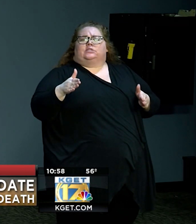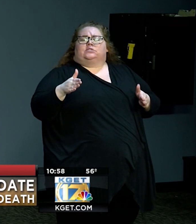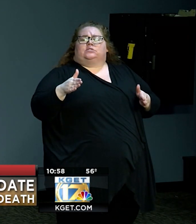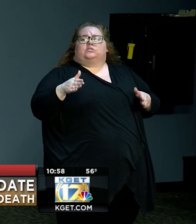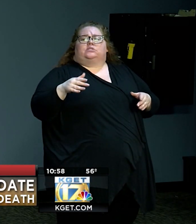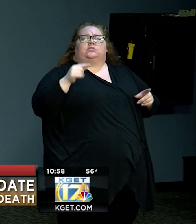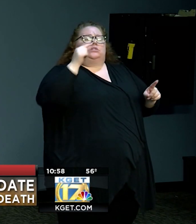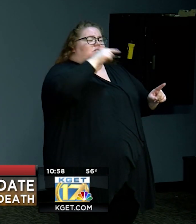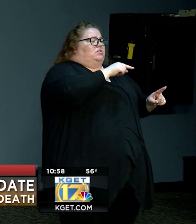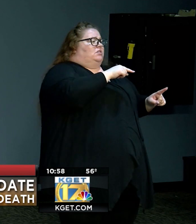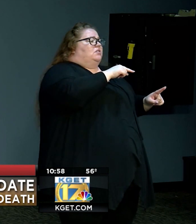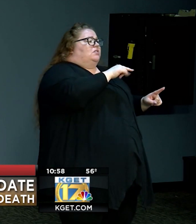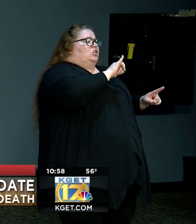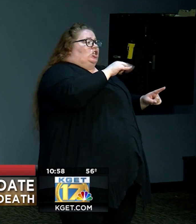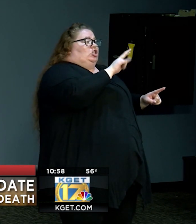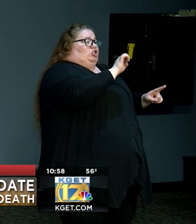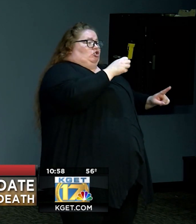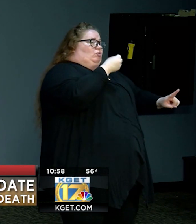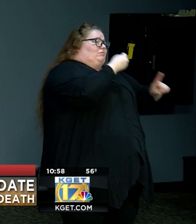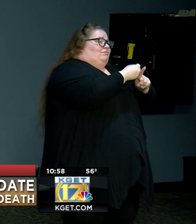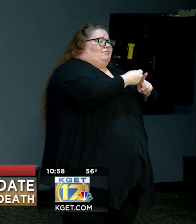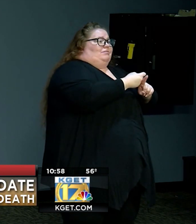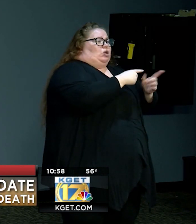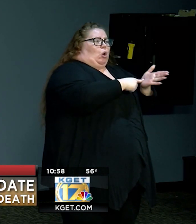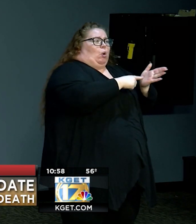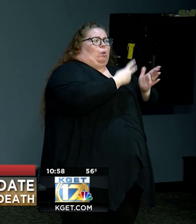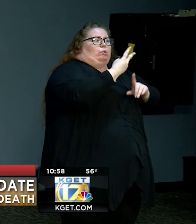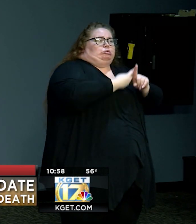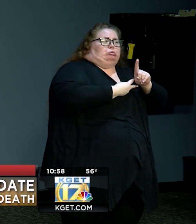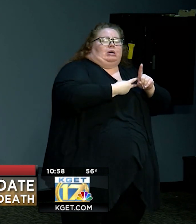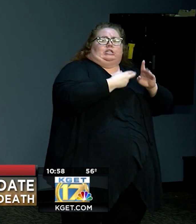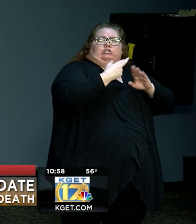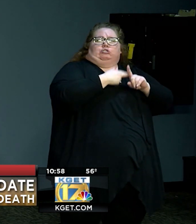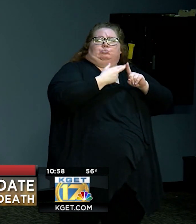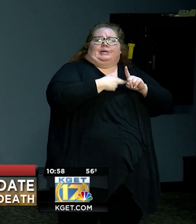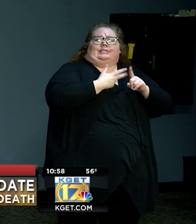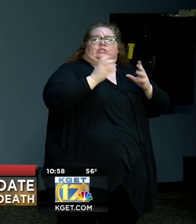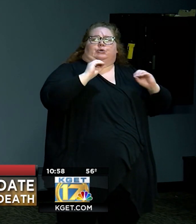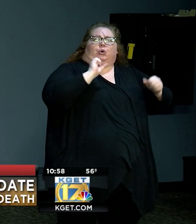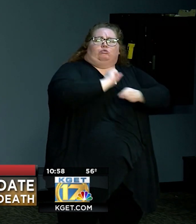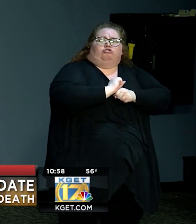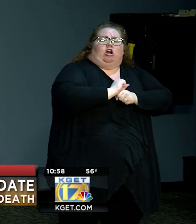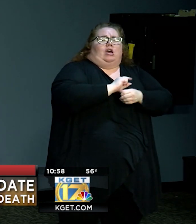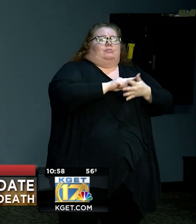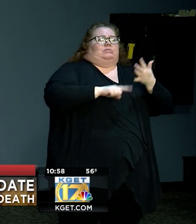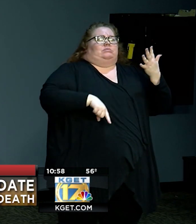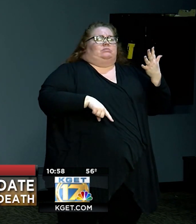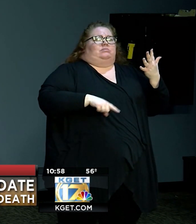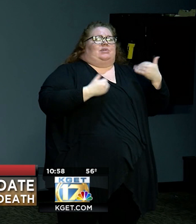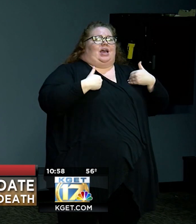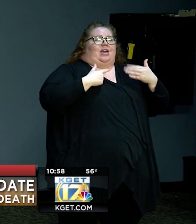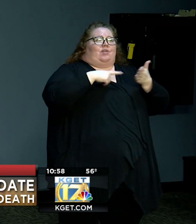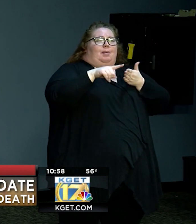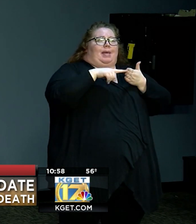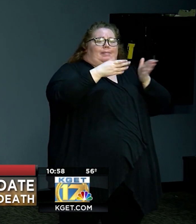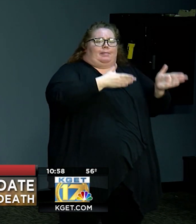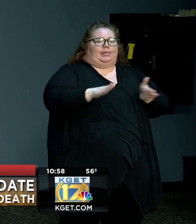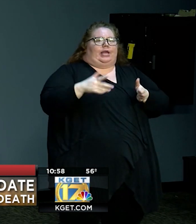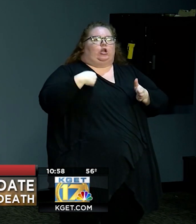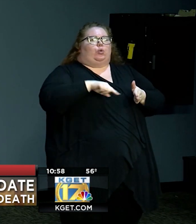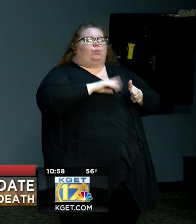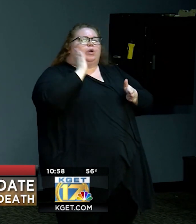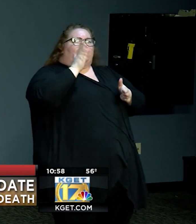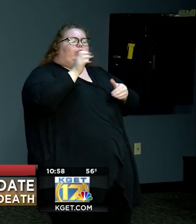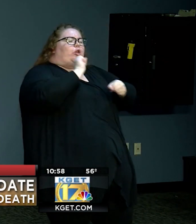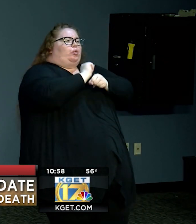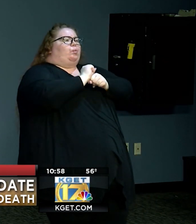going to owe 2 months of rent and haven't been working, any sort of payment plan or anything that? It's a great question, and we're working through